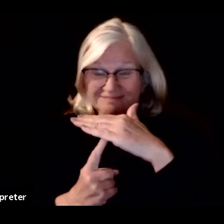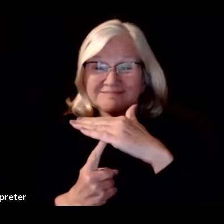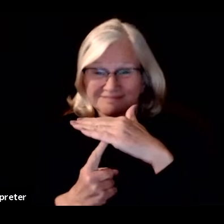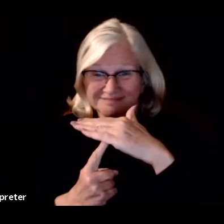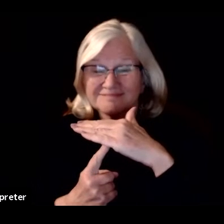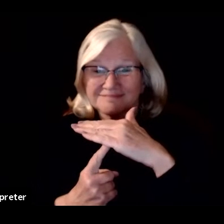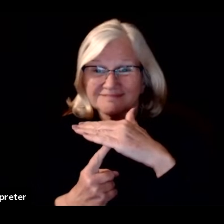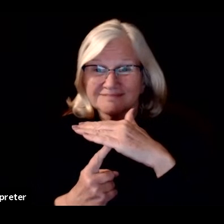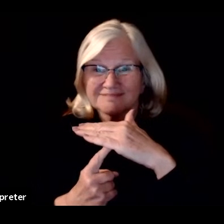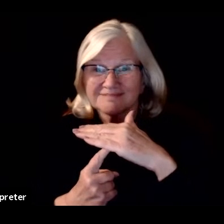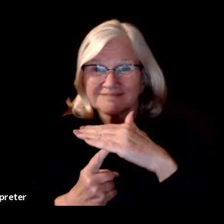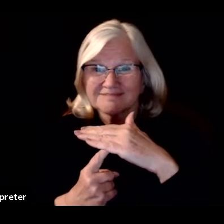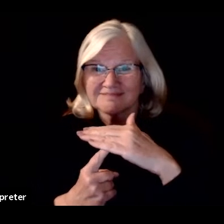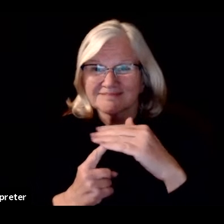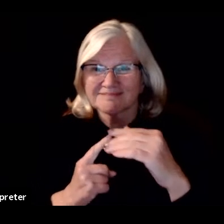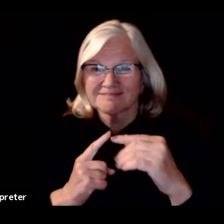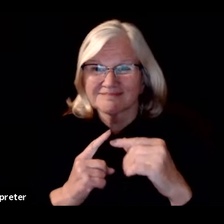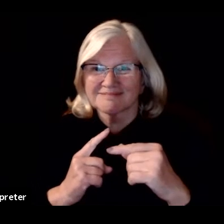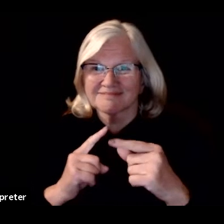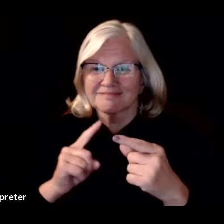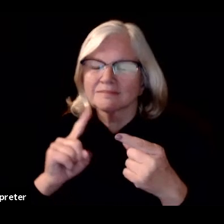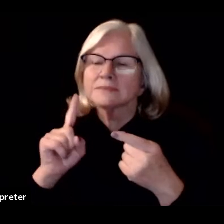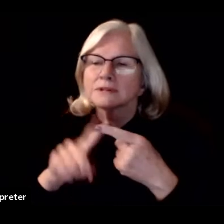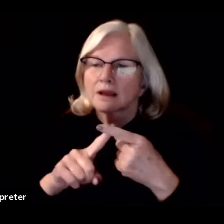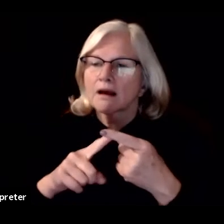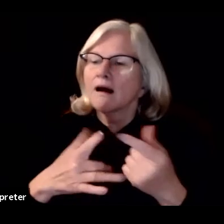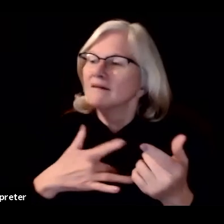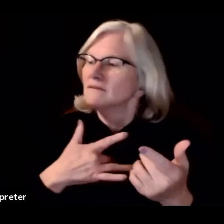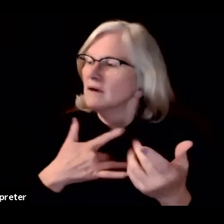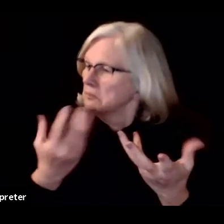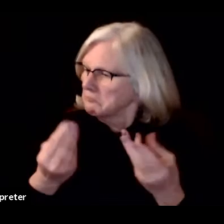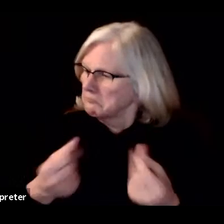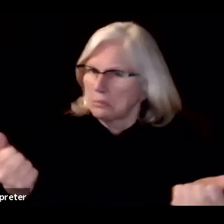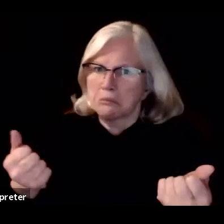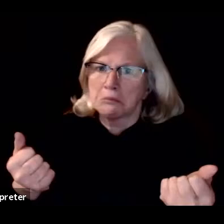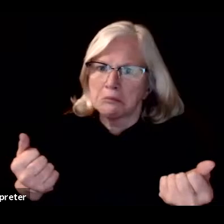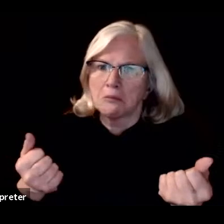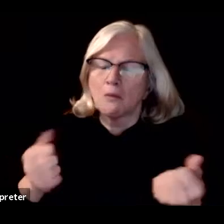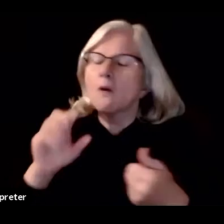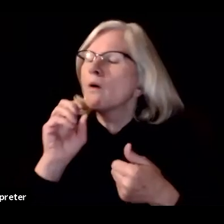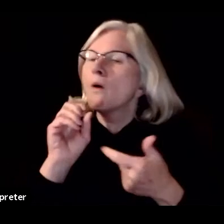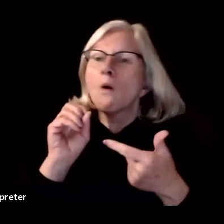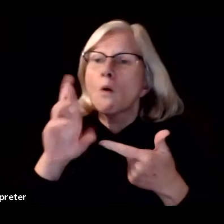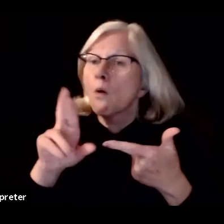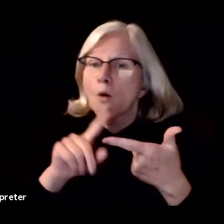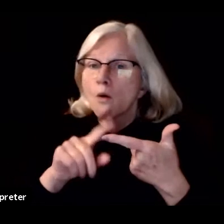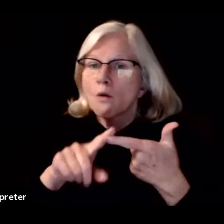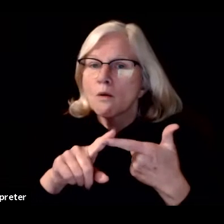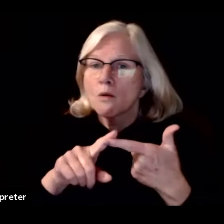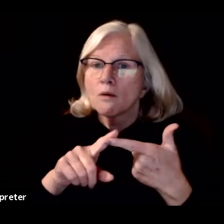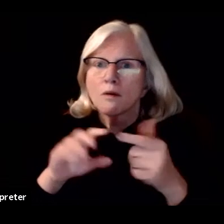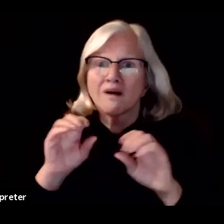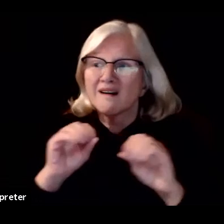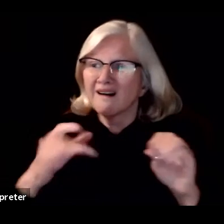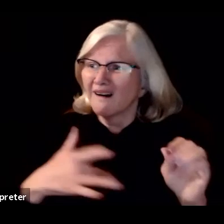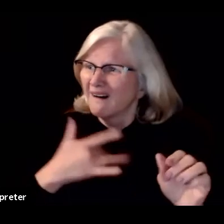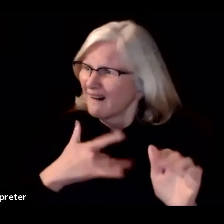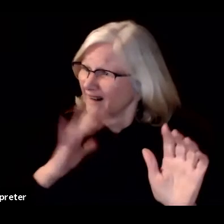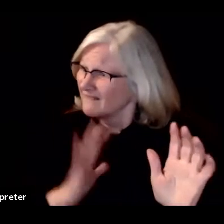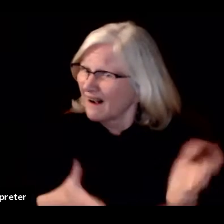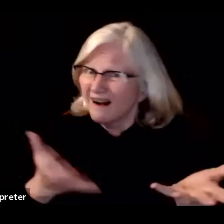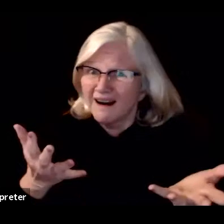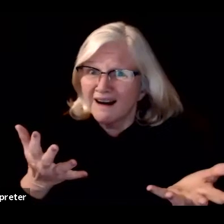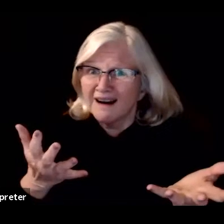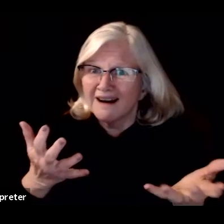reminder, when we talk about close contact, we mean being within 6 feet of someone for 15 or